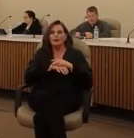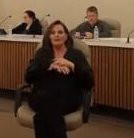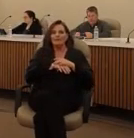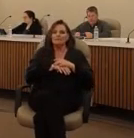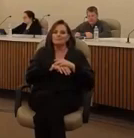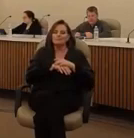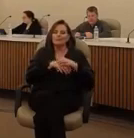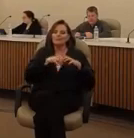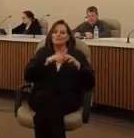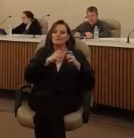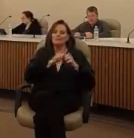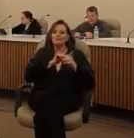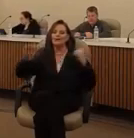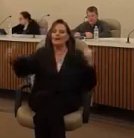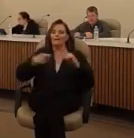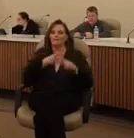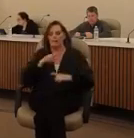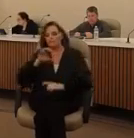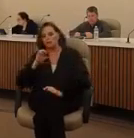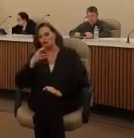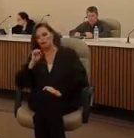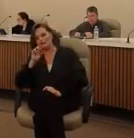Chesapeake. And